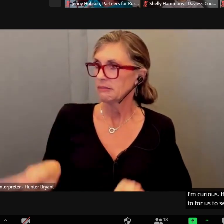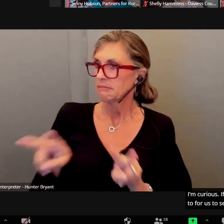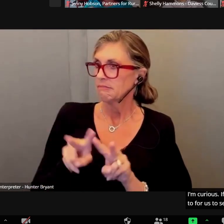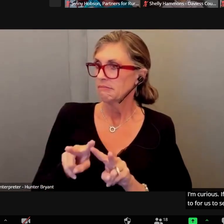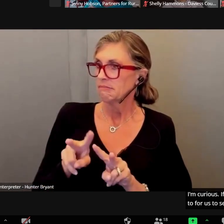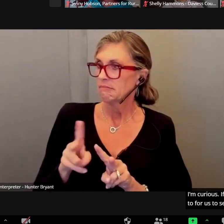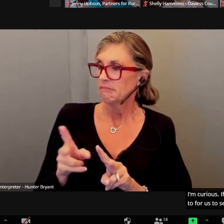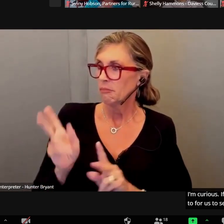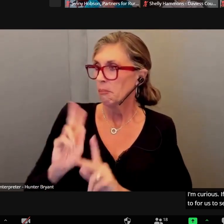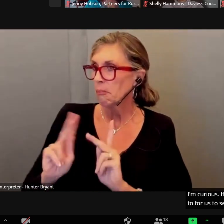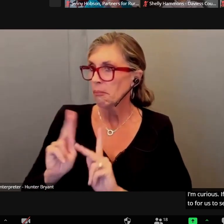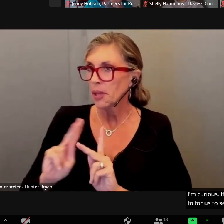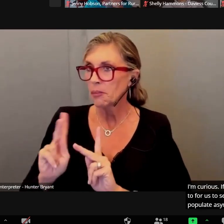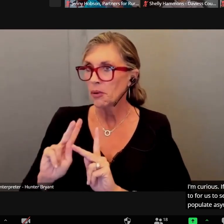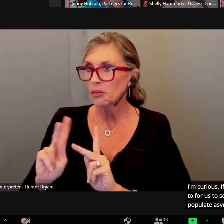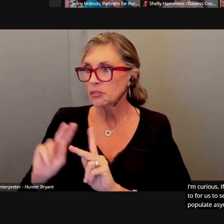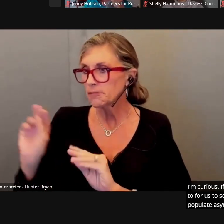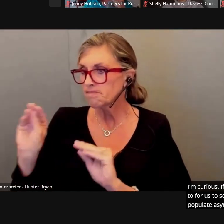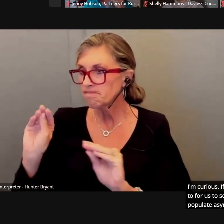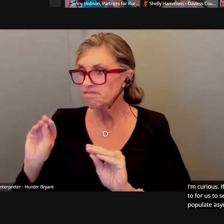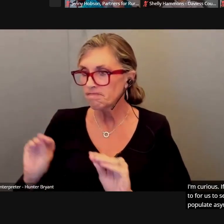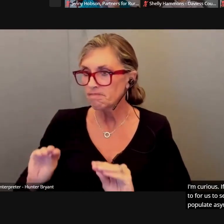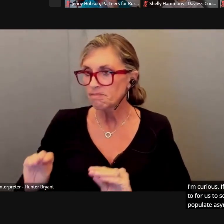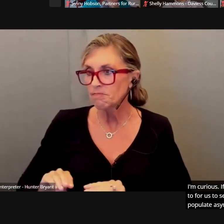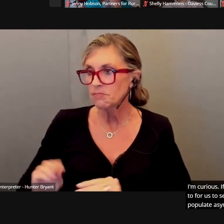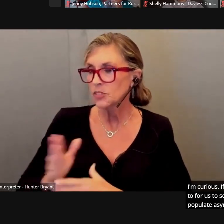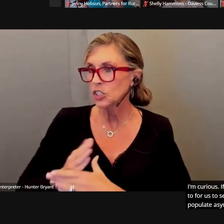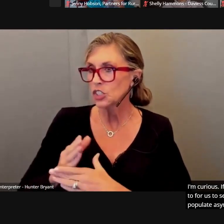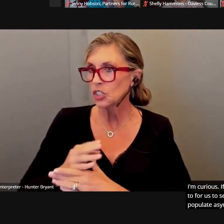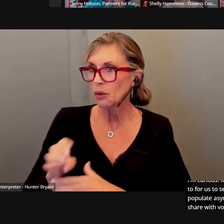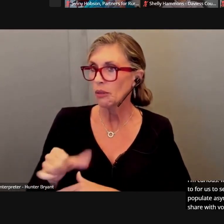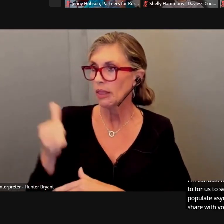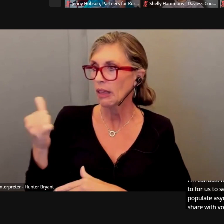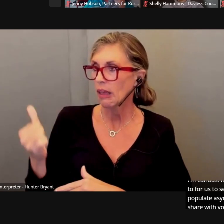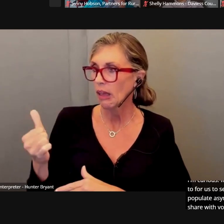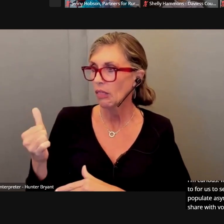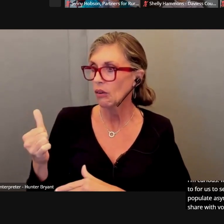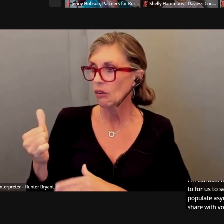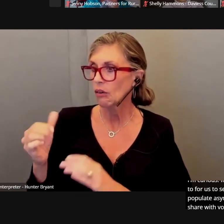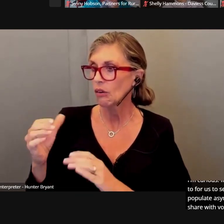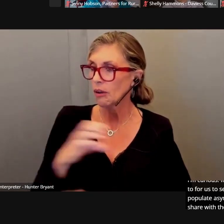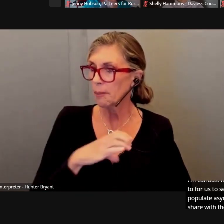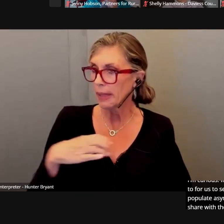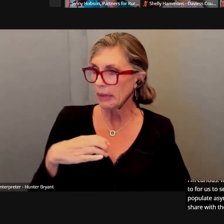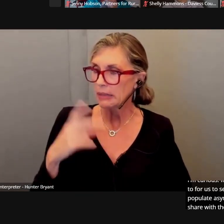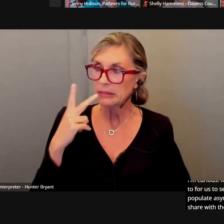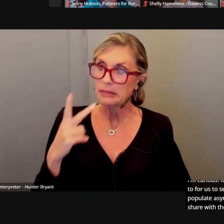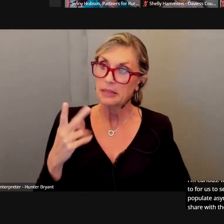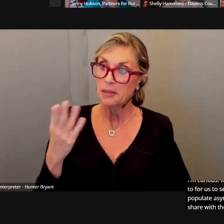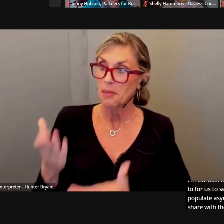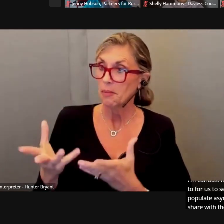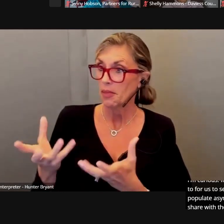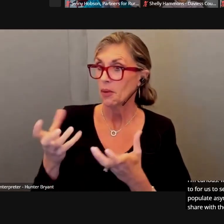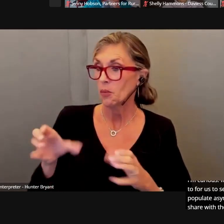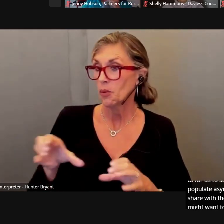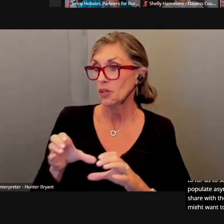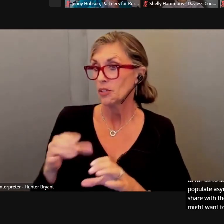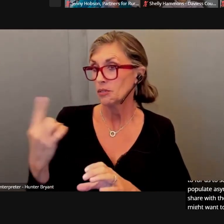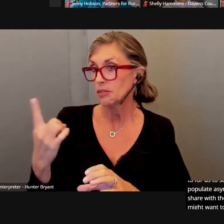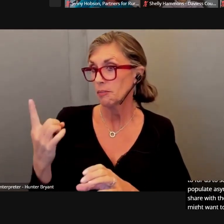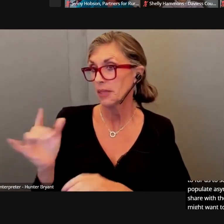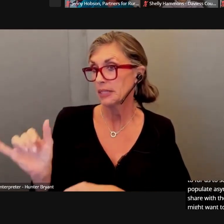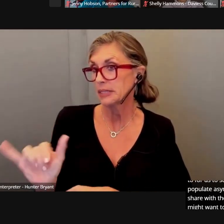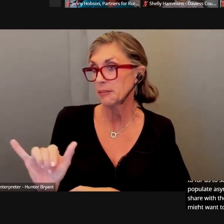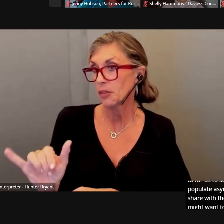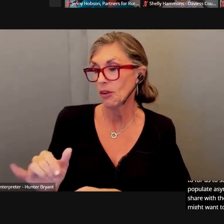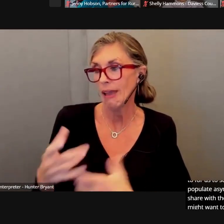populate asynchronously between this and to share with the other committees to see if they might want to do a similar exercise. I mean, I know I don't want to create